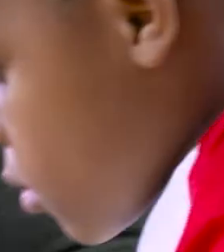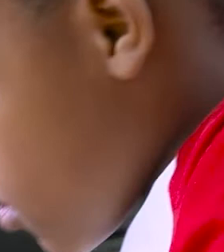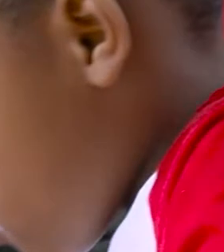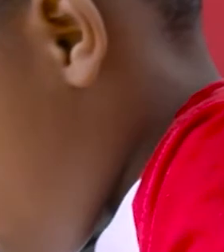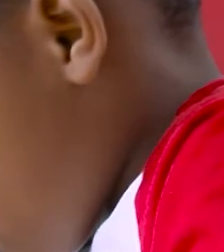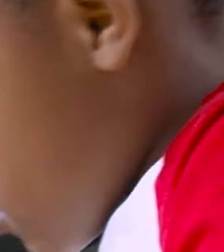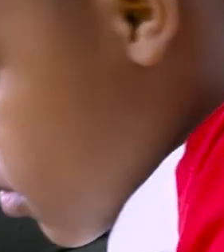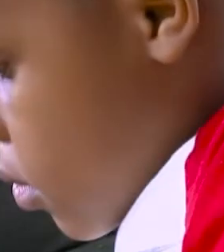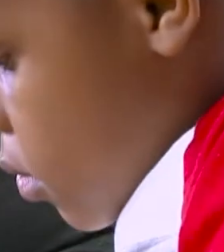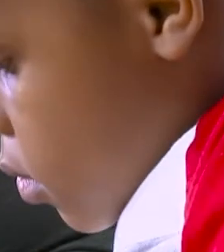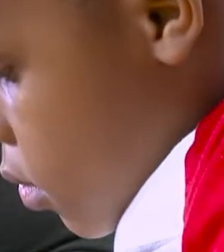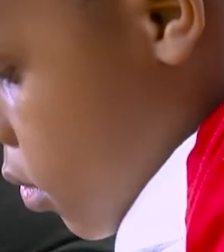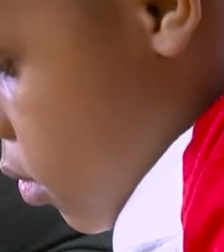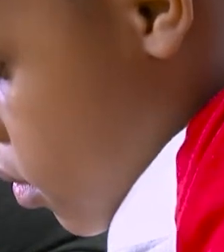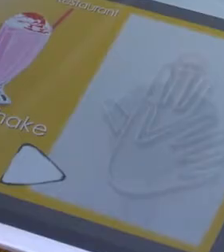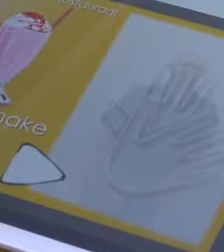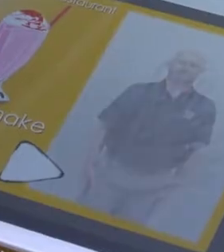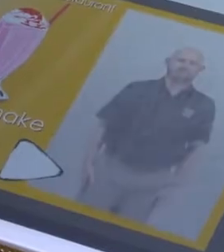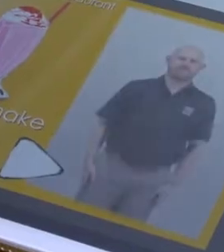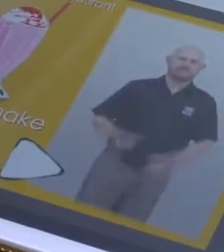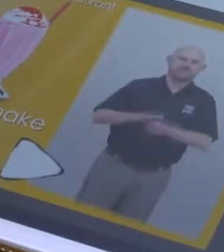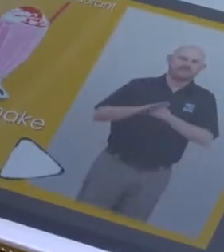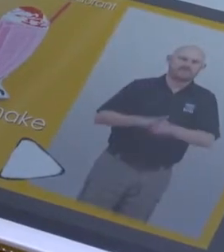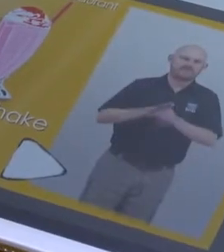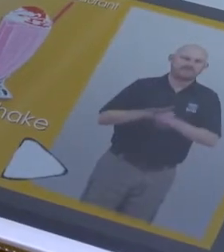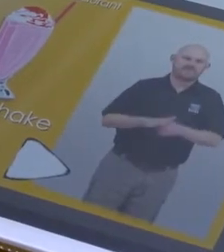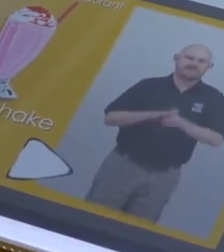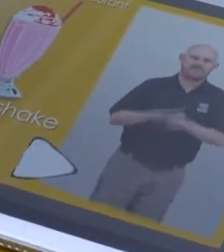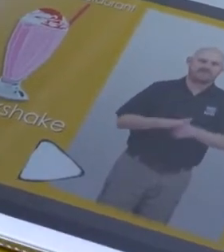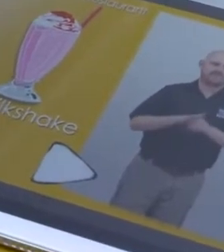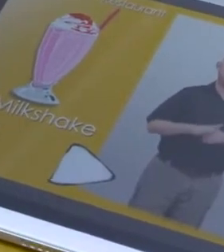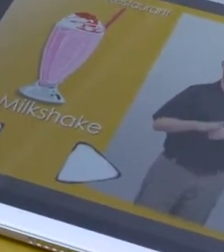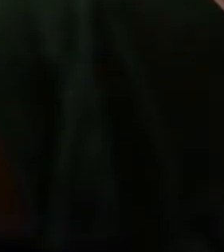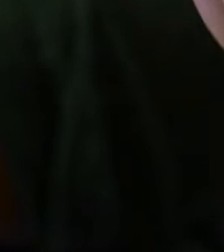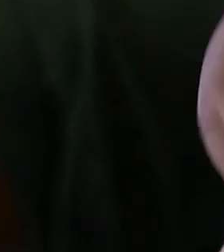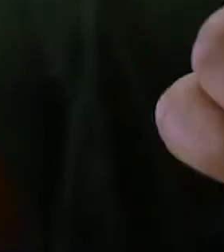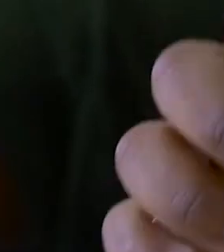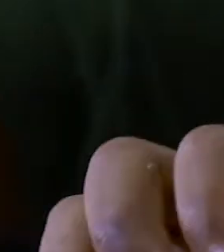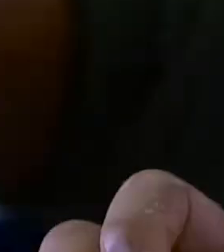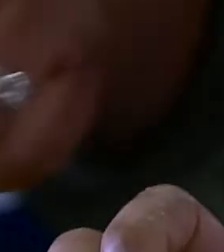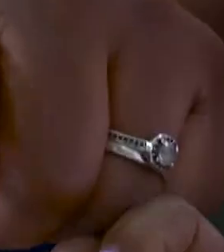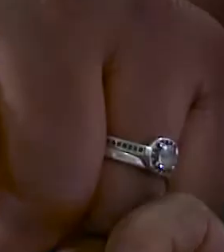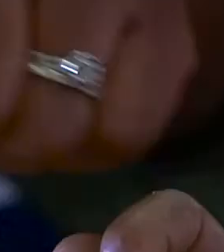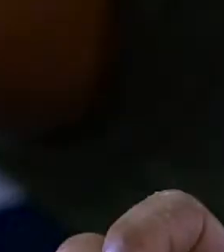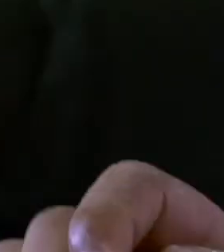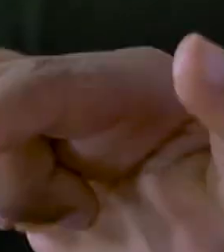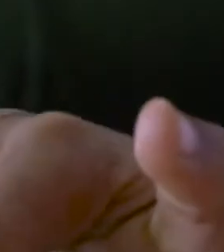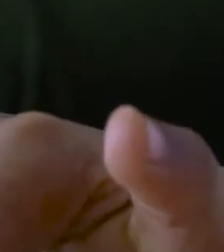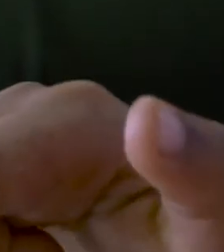This is an opportunity that we have to change people's lives. By giving them access to language, we can have